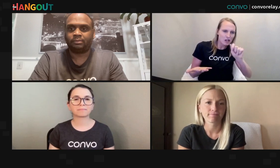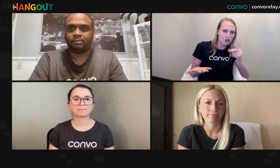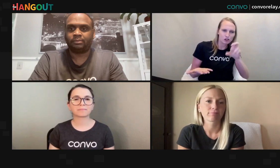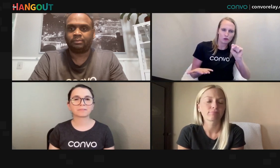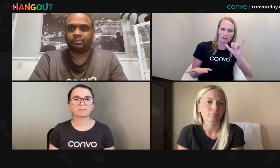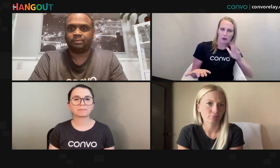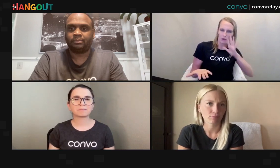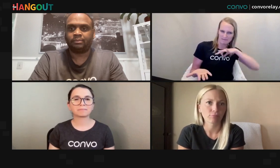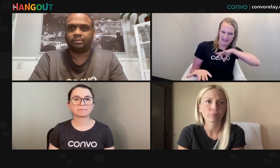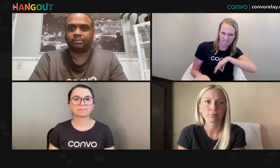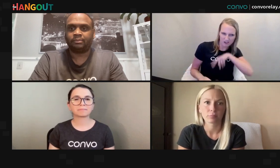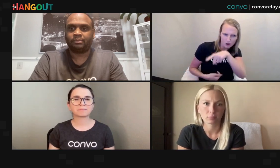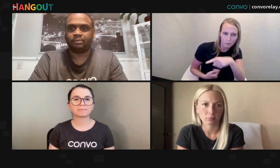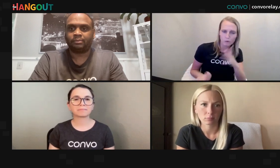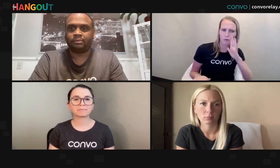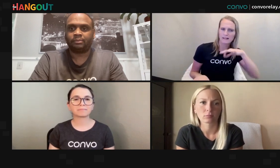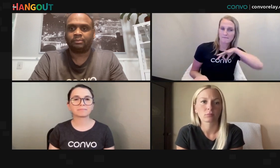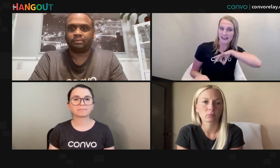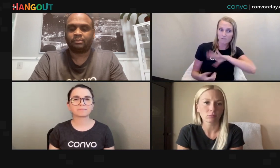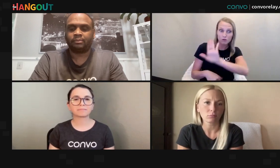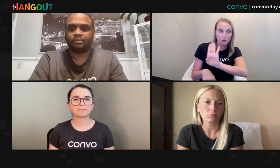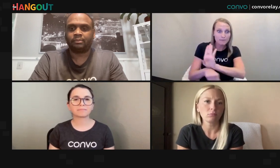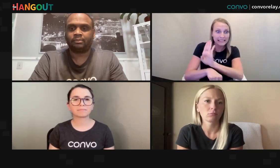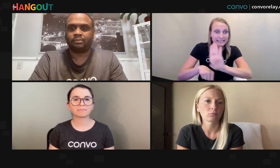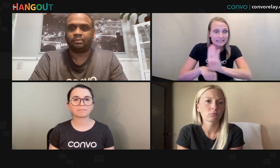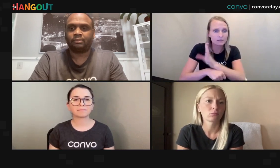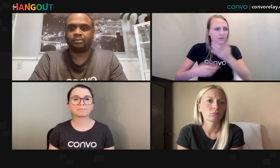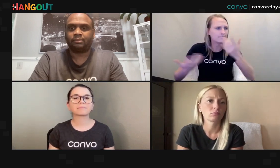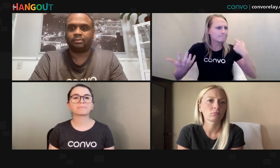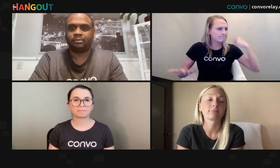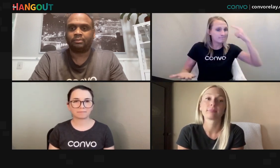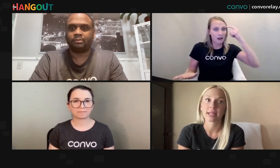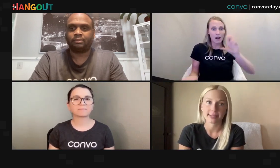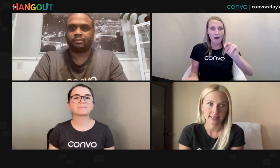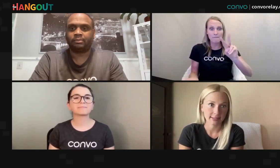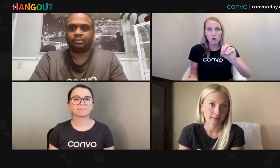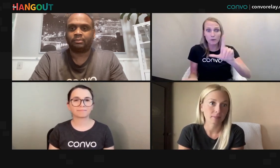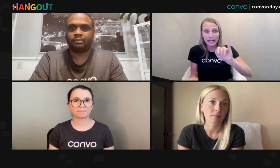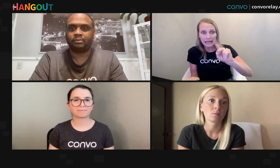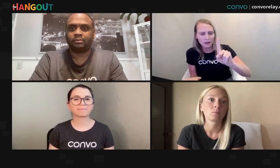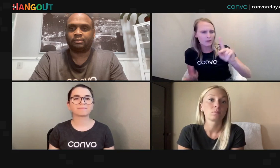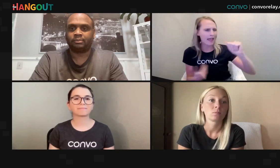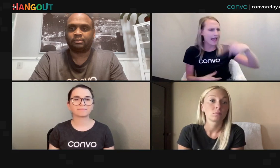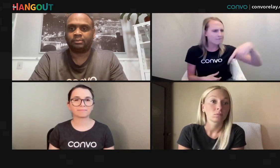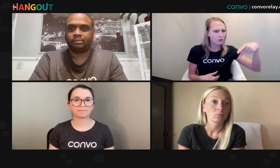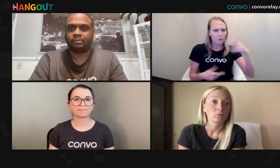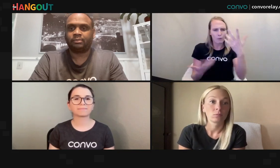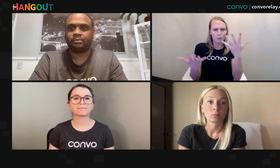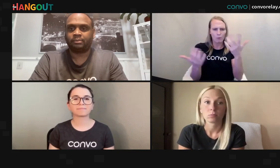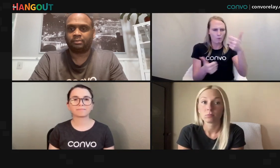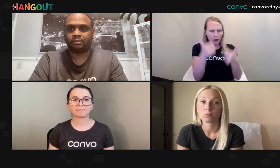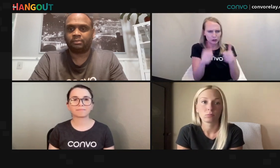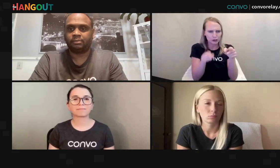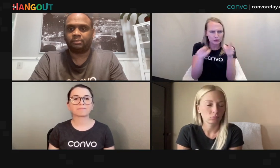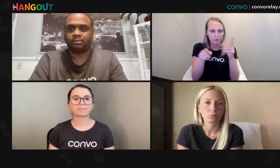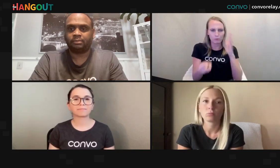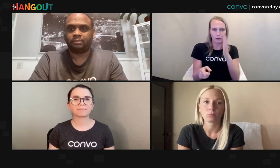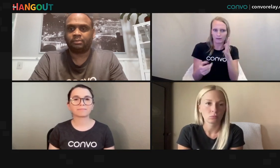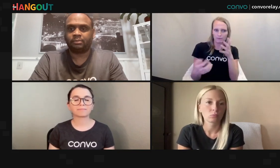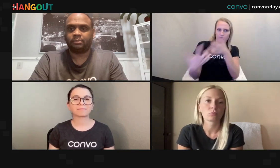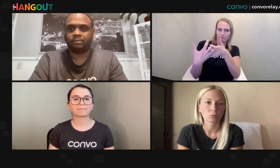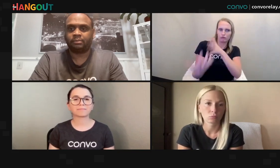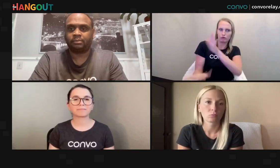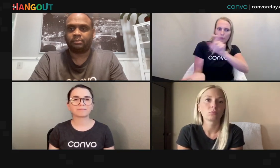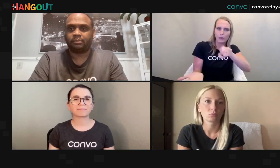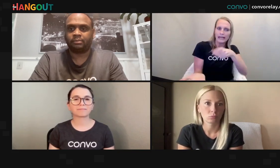we want to think of the best features that'll benefit you, benefit your business. Combo link, whether